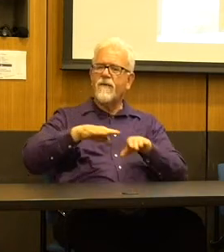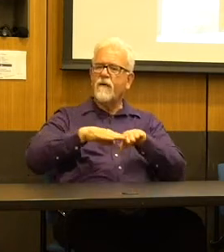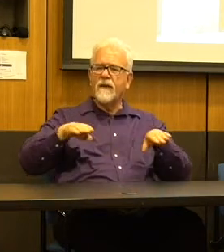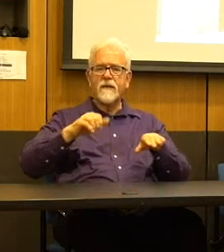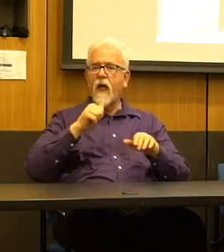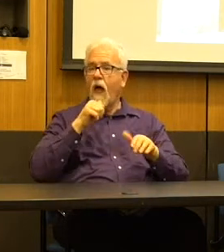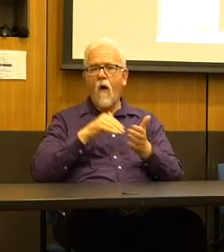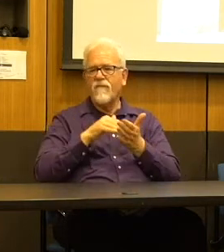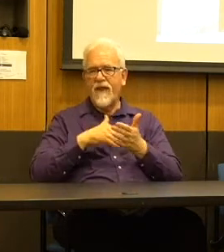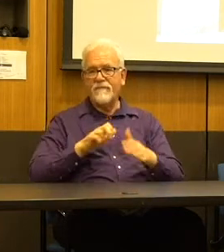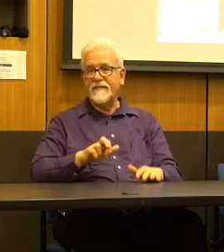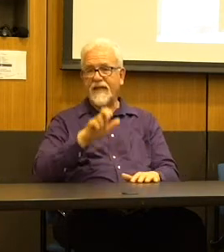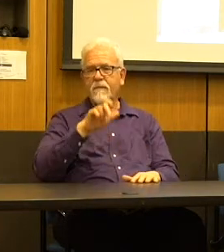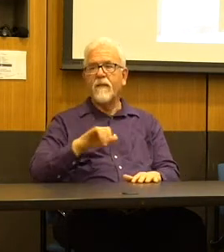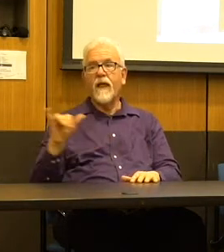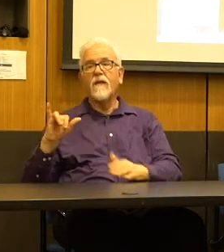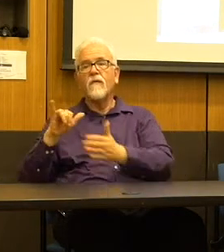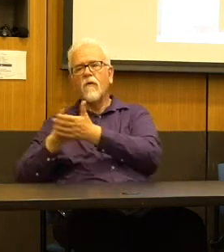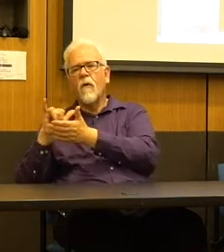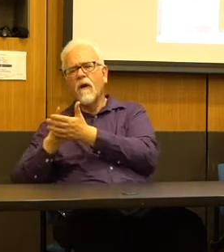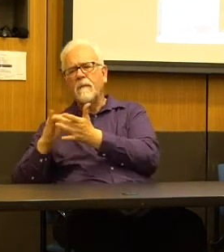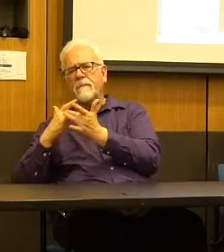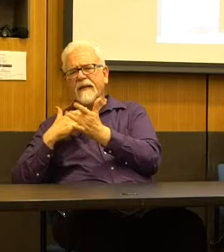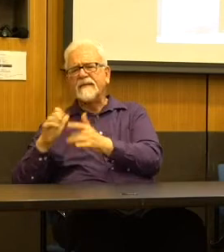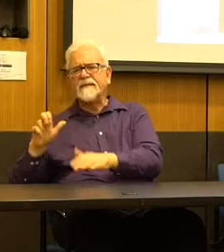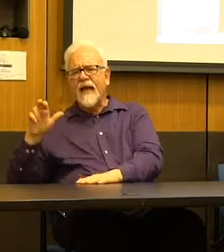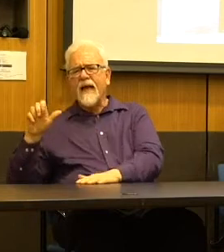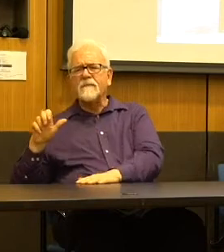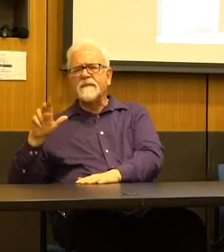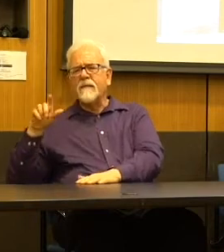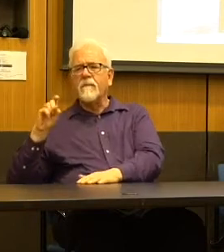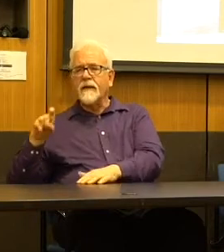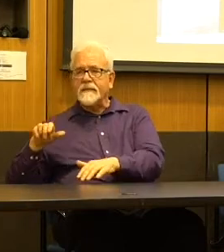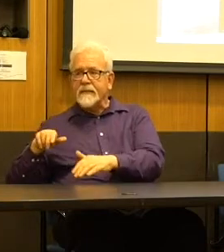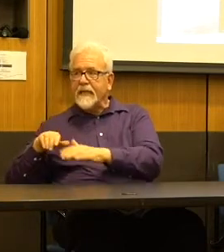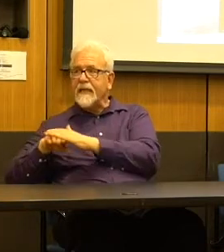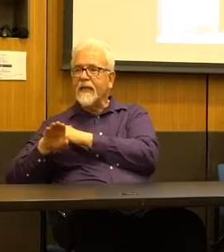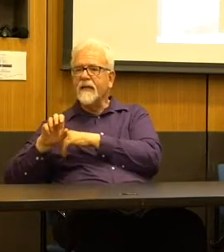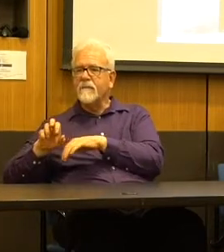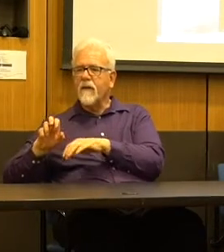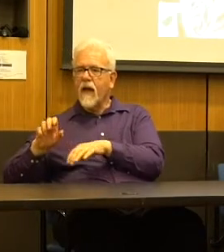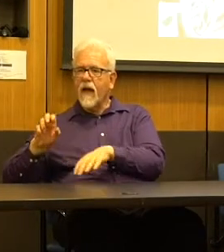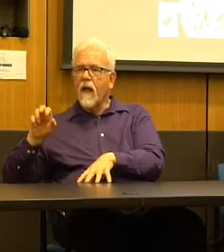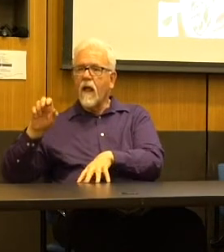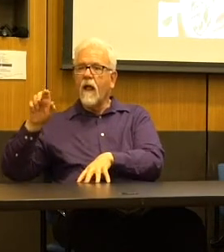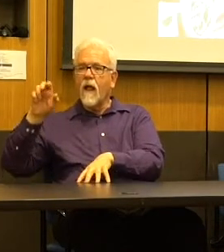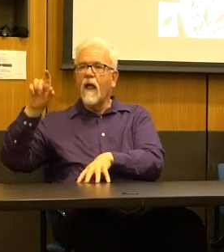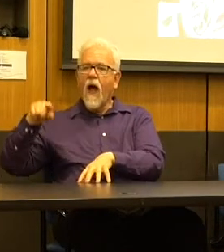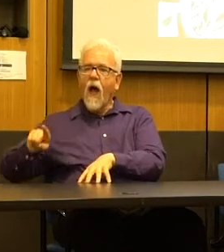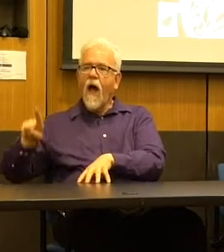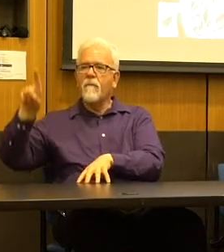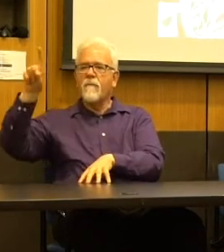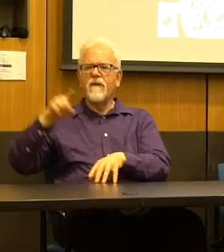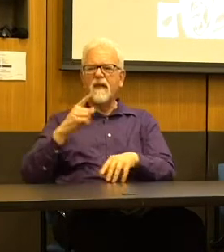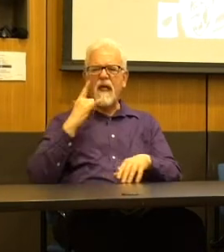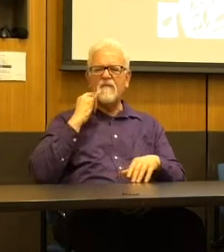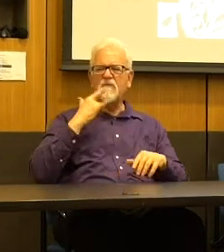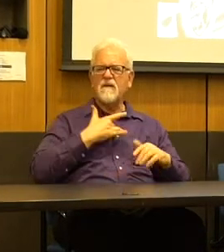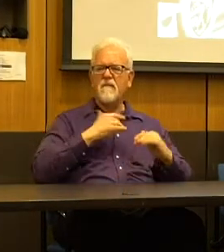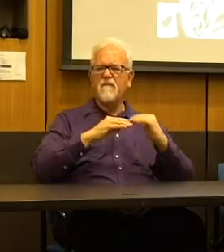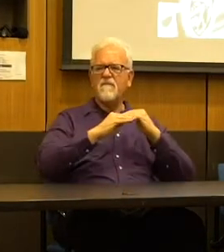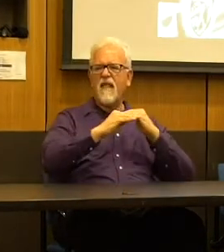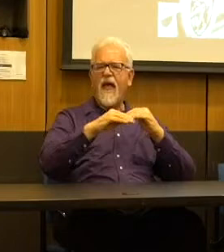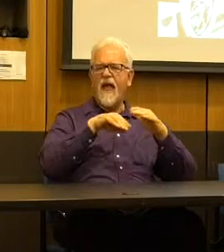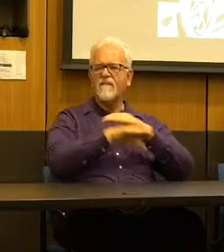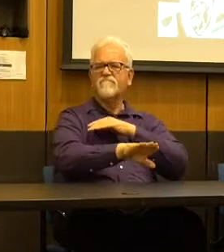often like you do in, say, New York City, where you have to enter into buildings by moving upwards. But there's also something else that